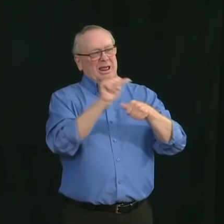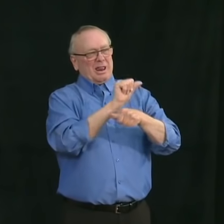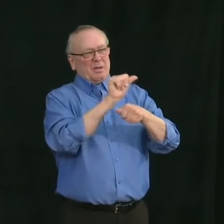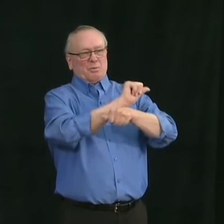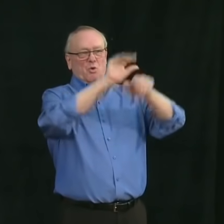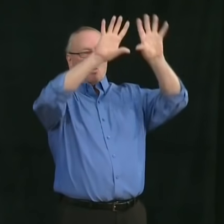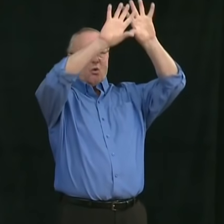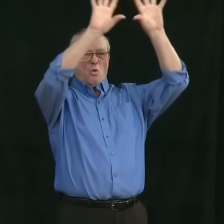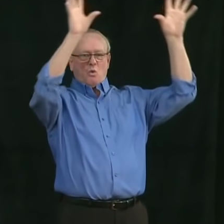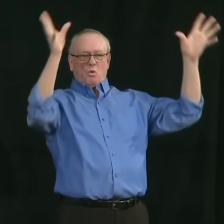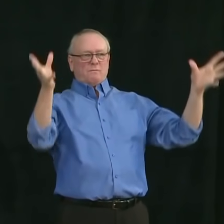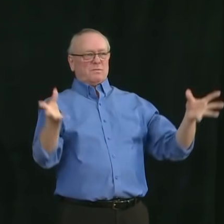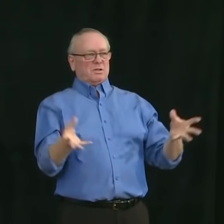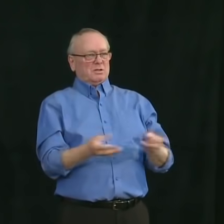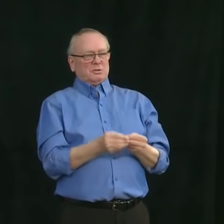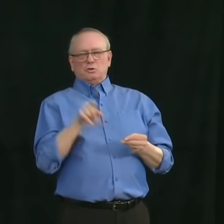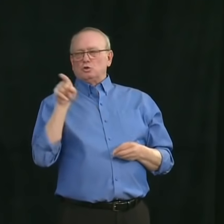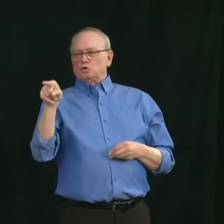whole,